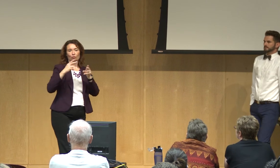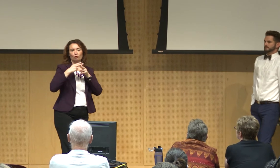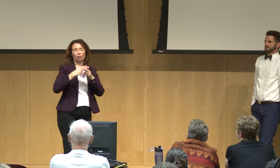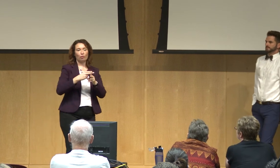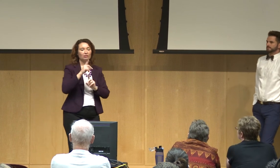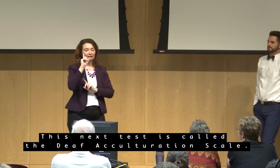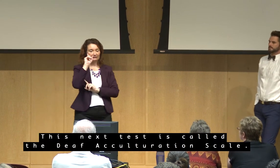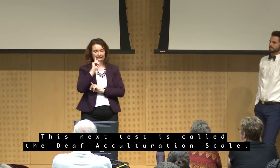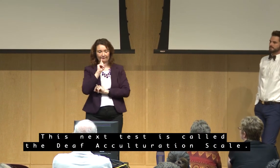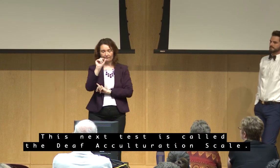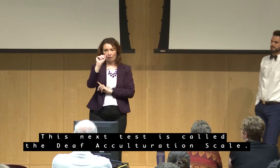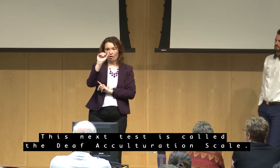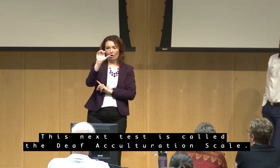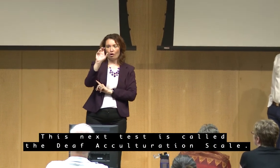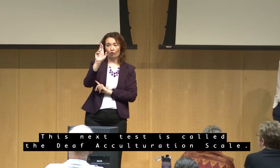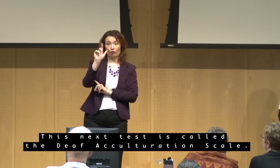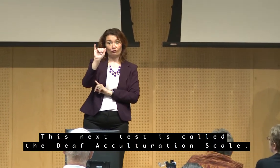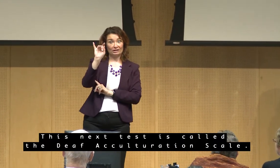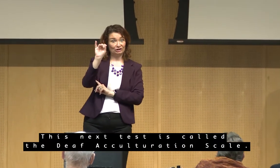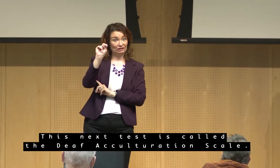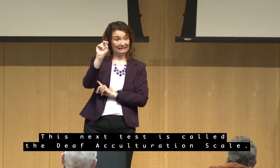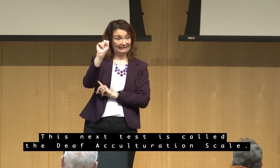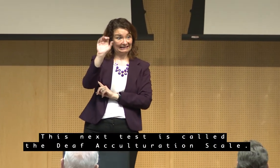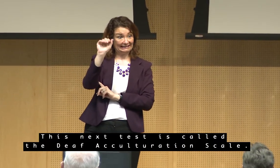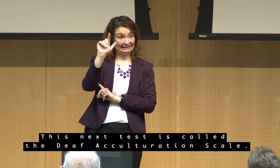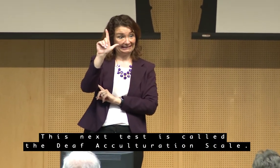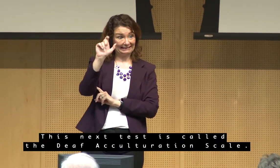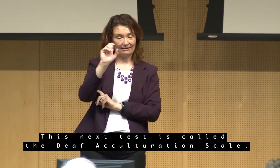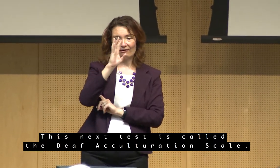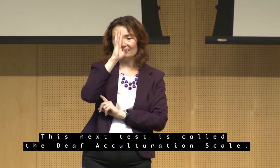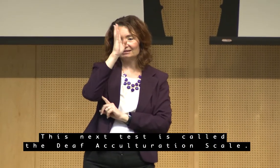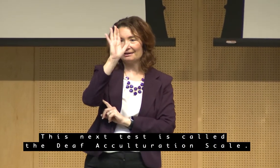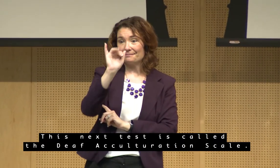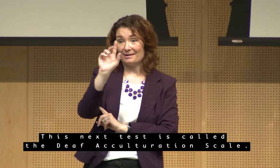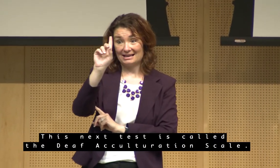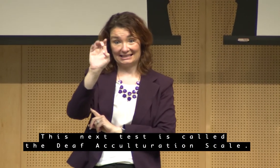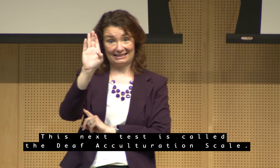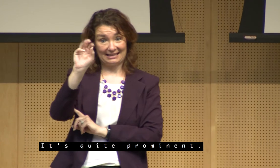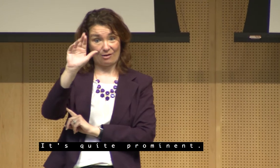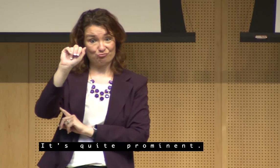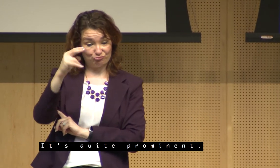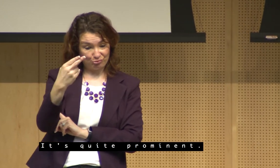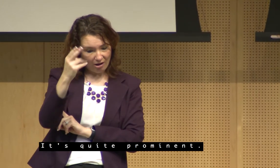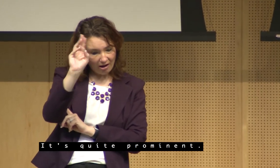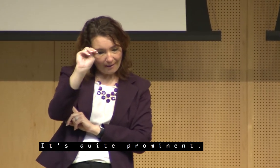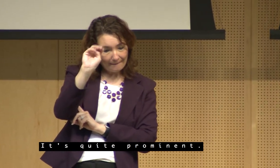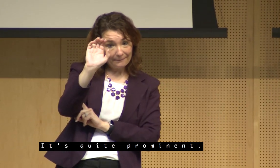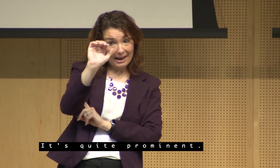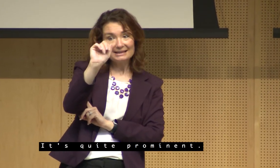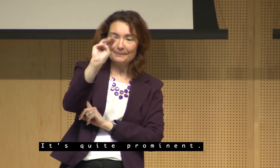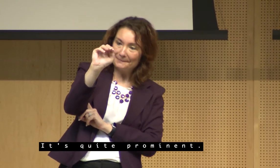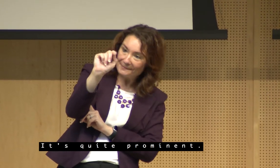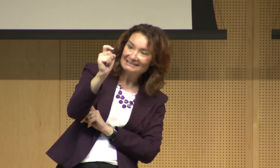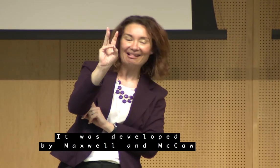This next test is called the Deaf Acculturation Scale. It's quite prominent. It was developed